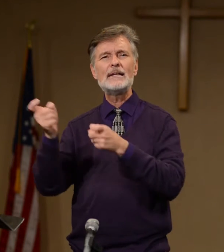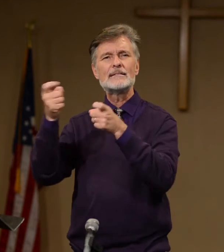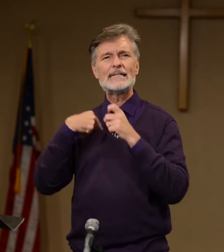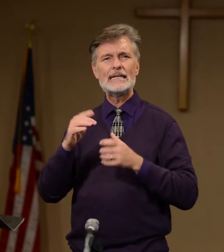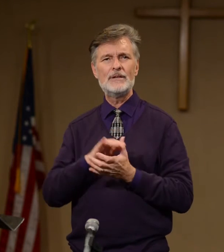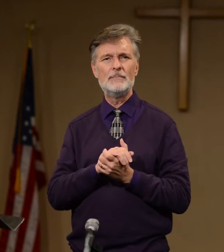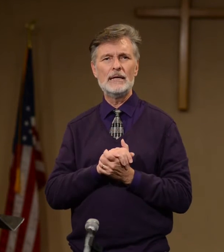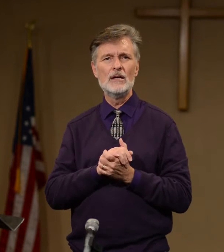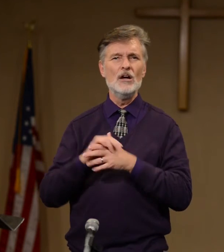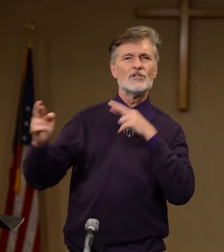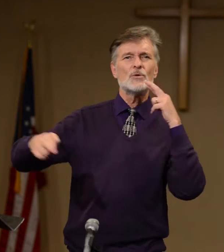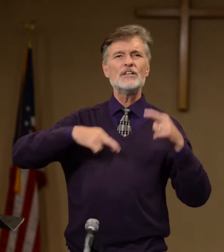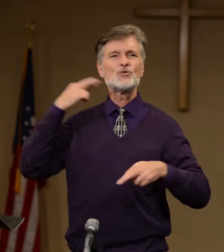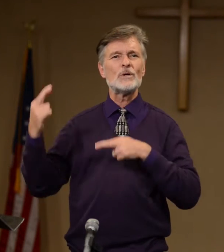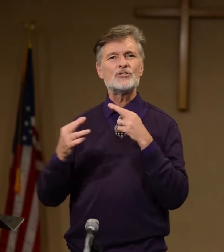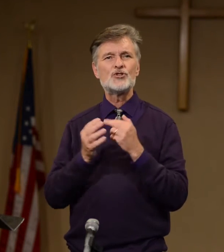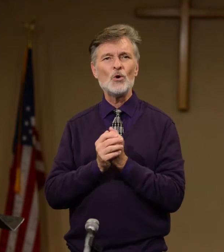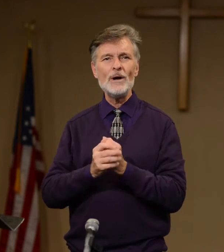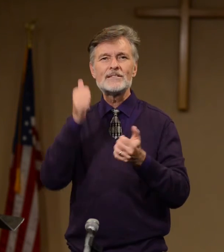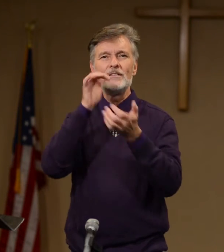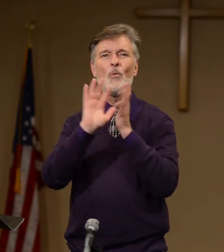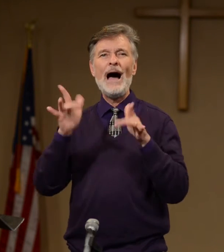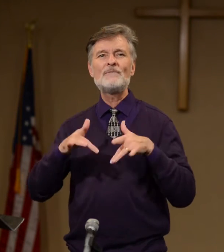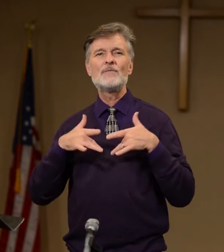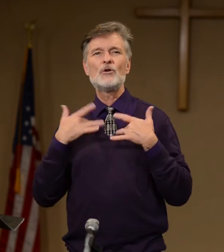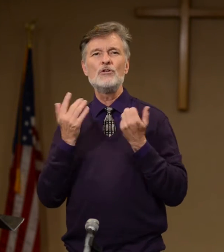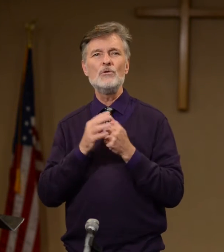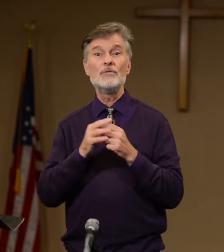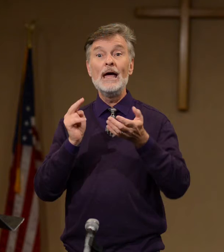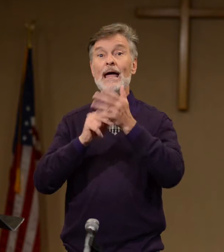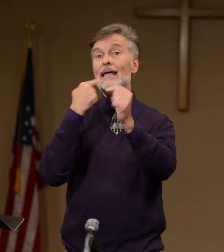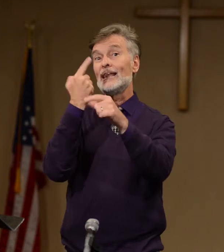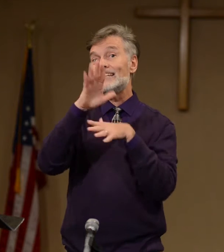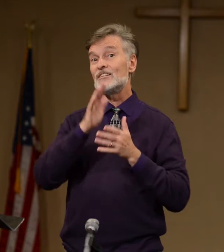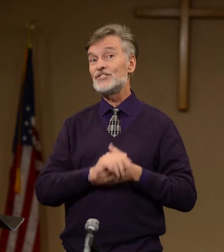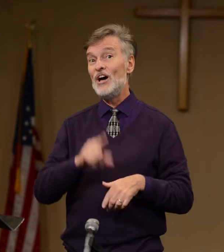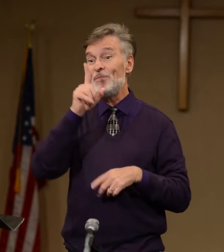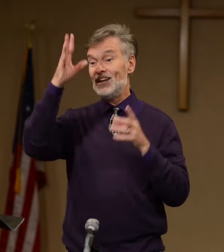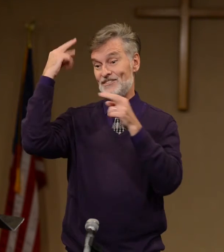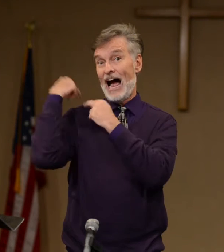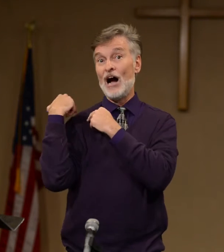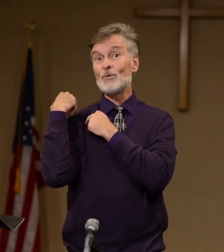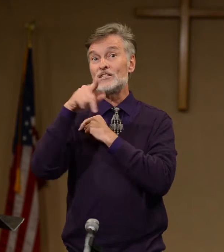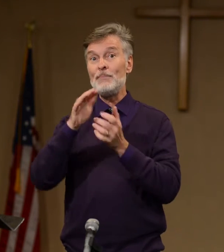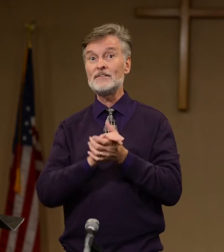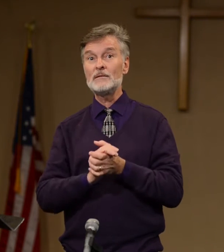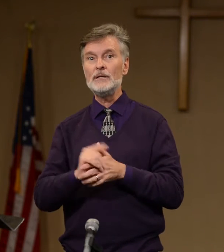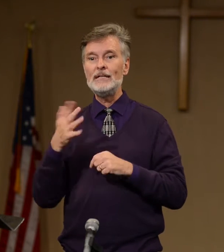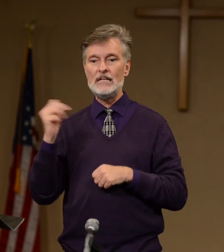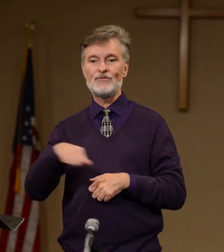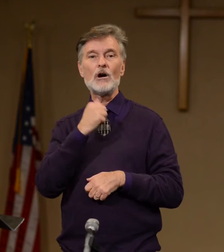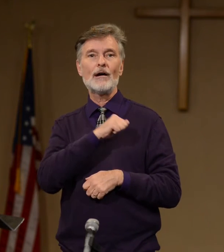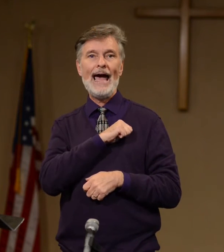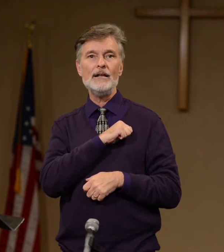has given me. So this rejoice in the wife of your youth, it lets us know that it's our responsibility for our